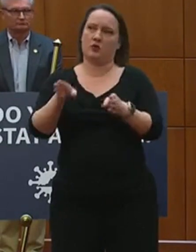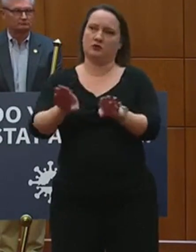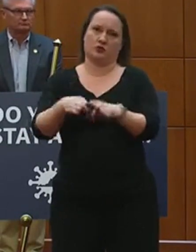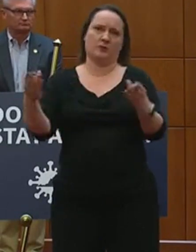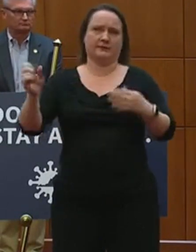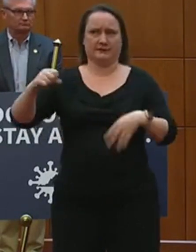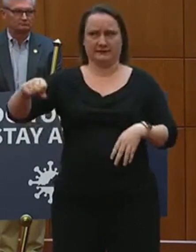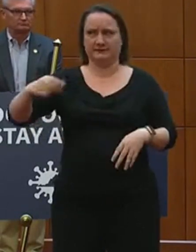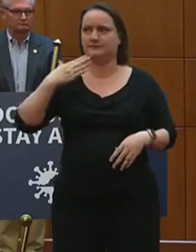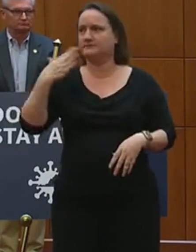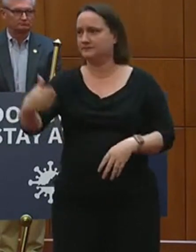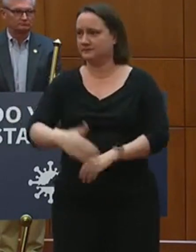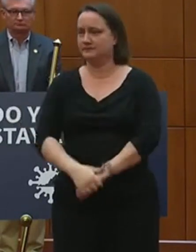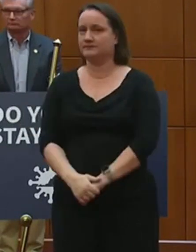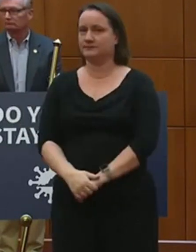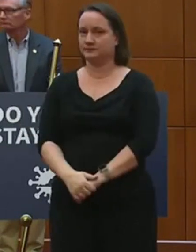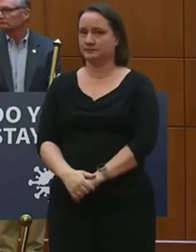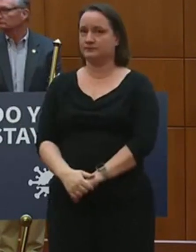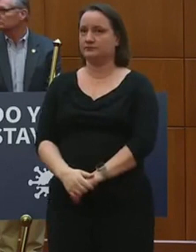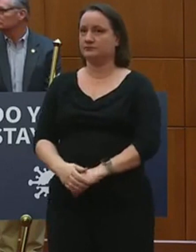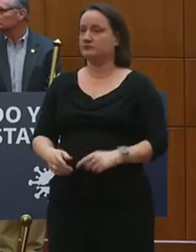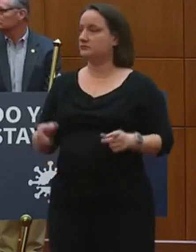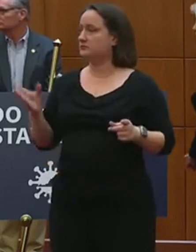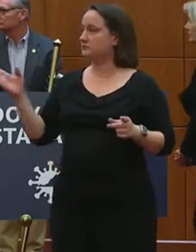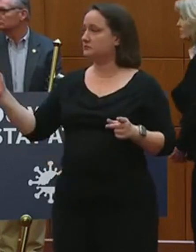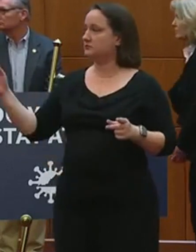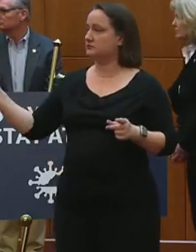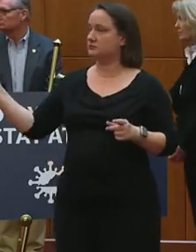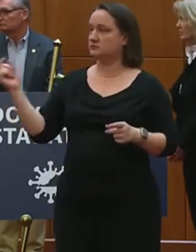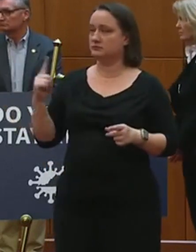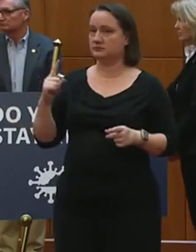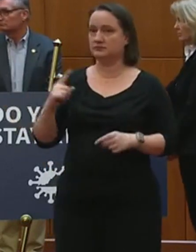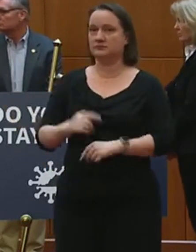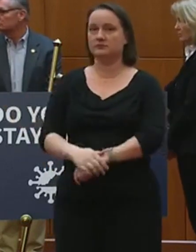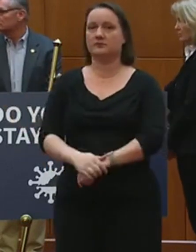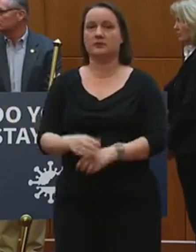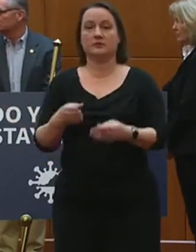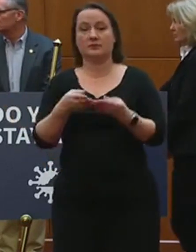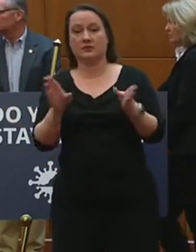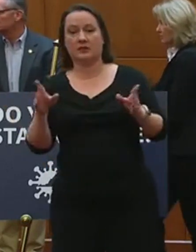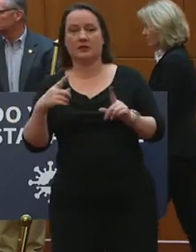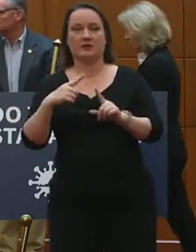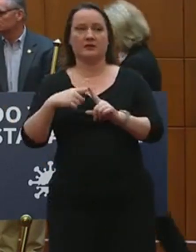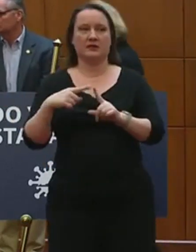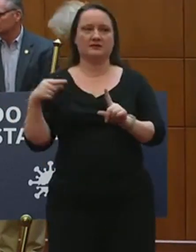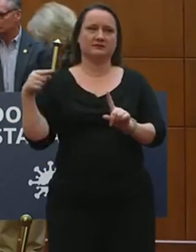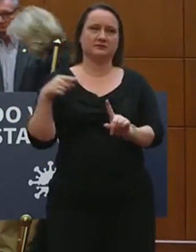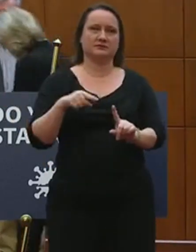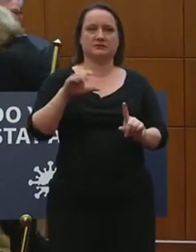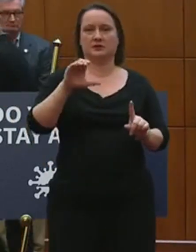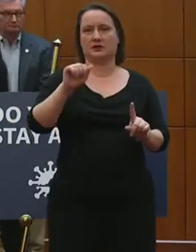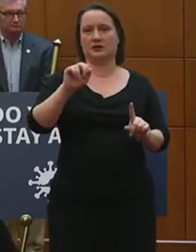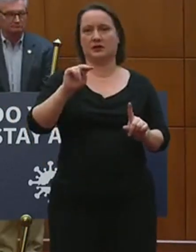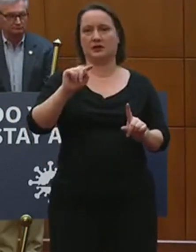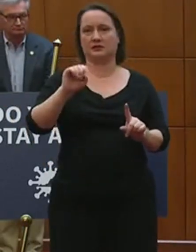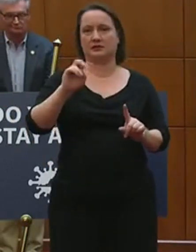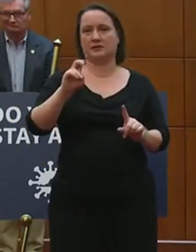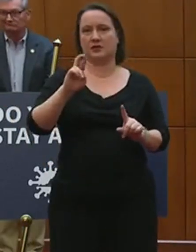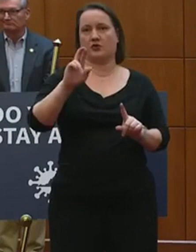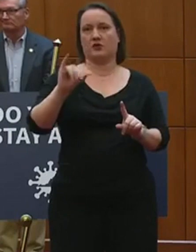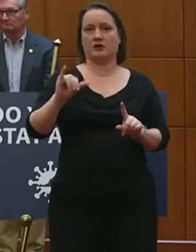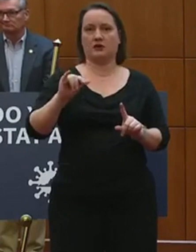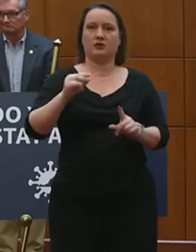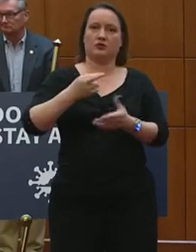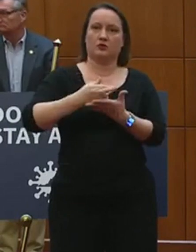much. In general, but also in particular to the Canterbury Healthcare and Rehab Center, where they had the 2 deaths